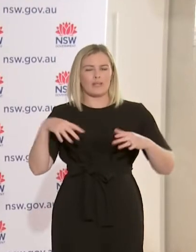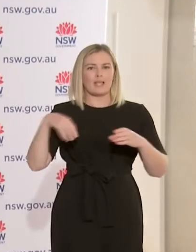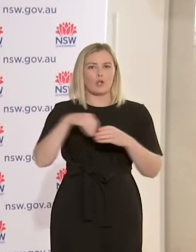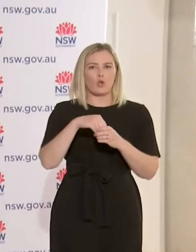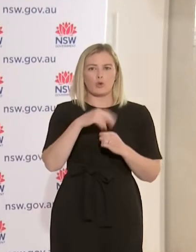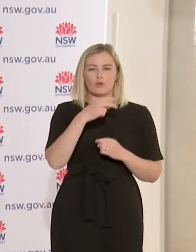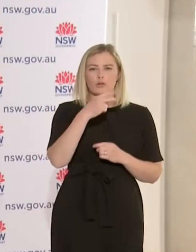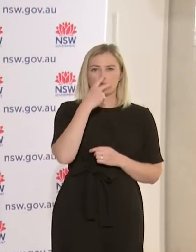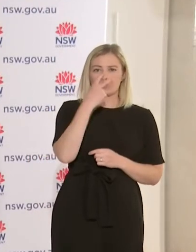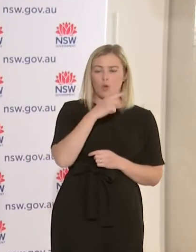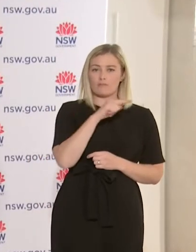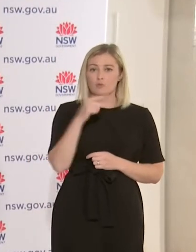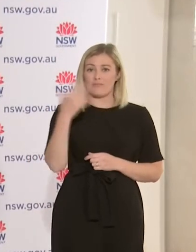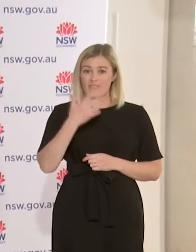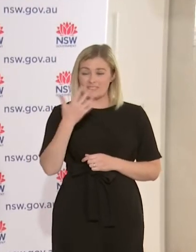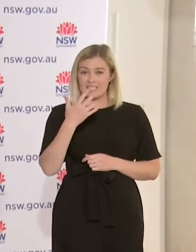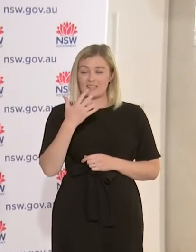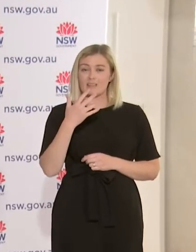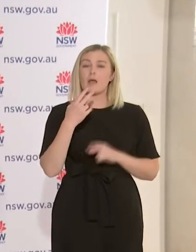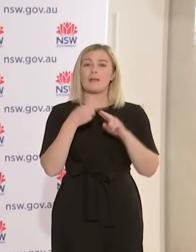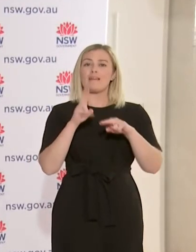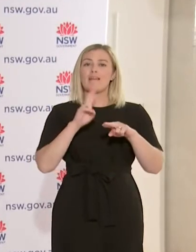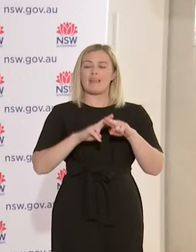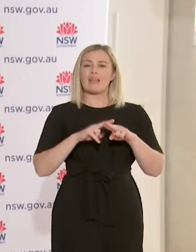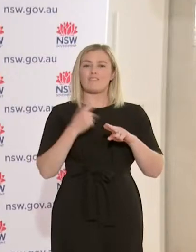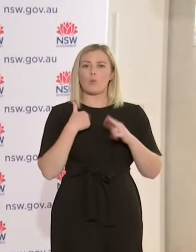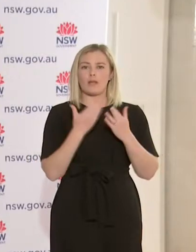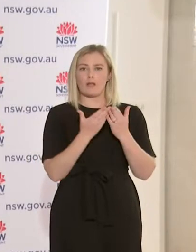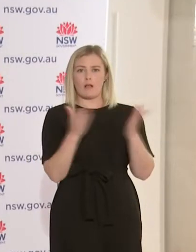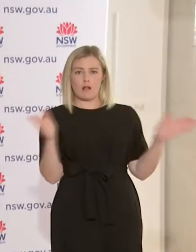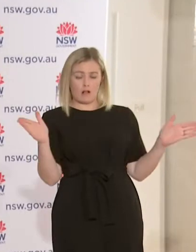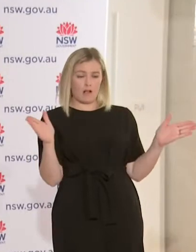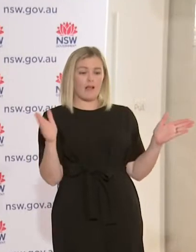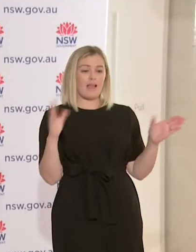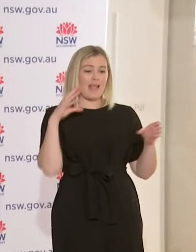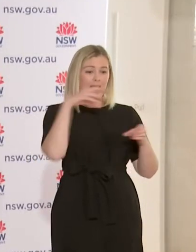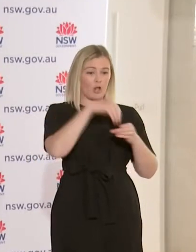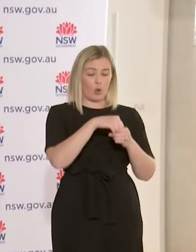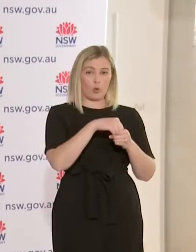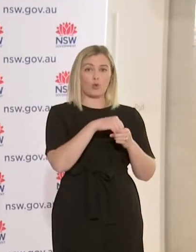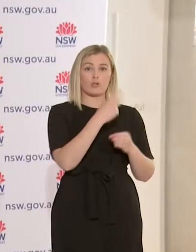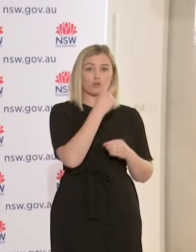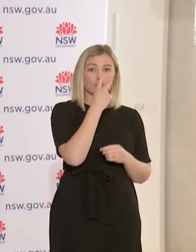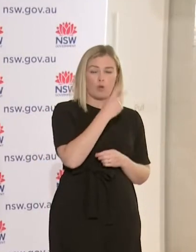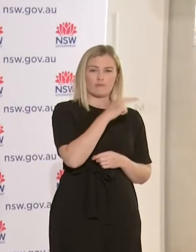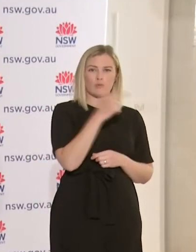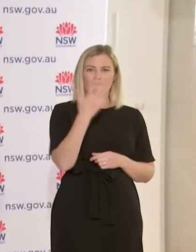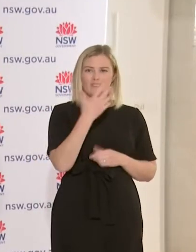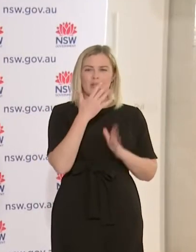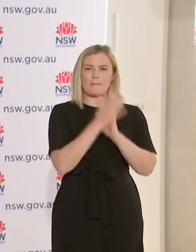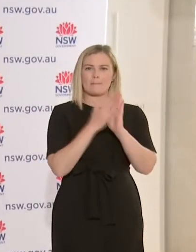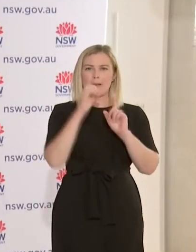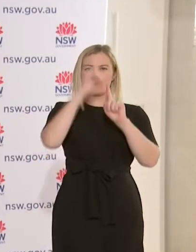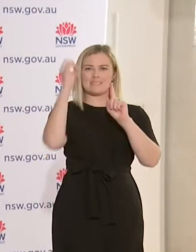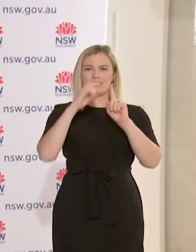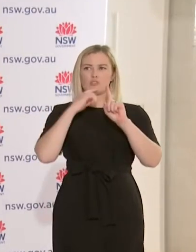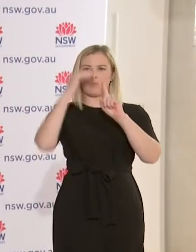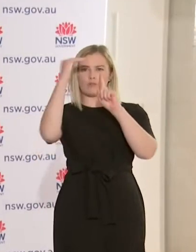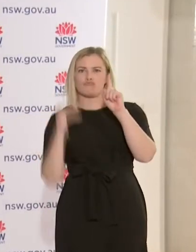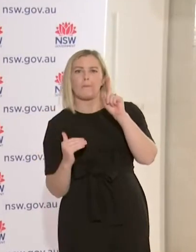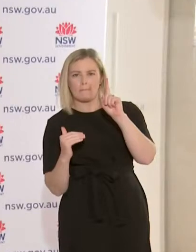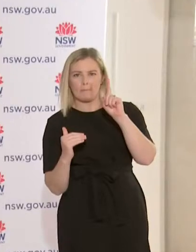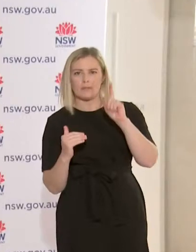slow down our trajectory to 70% over 16s, or is the cohort too small? Look, this is all a factor of